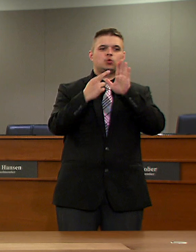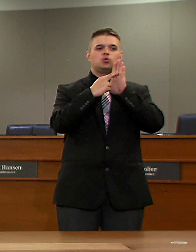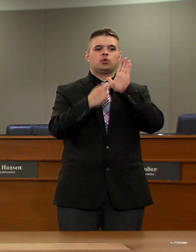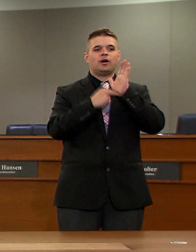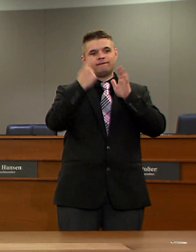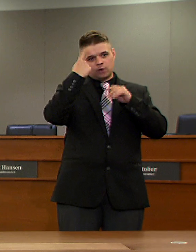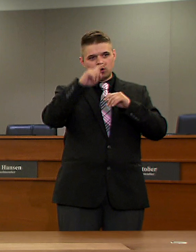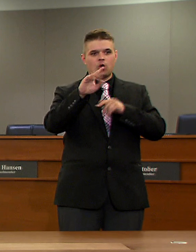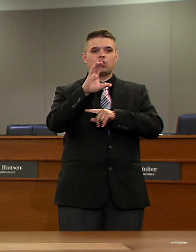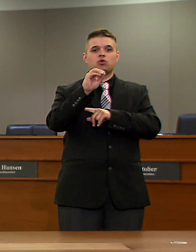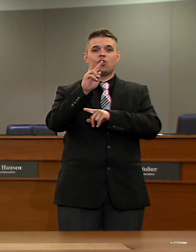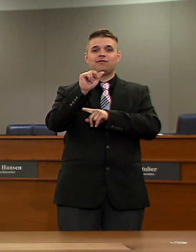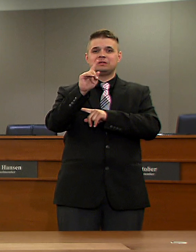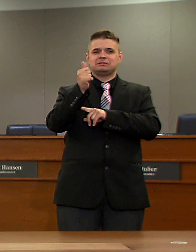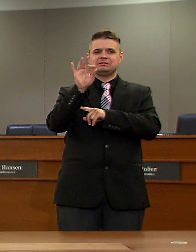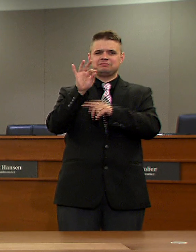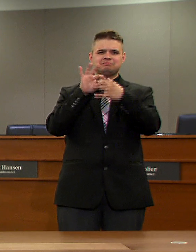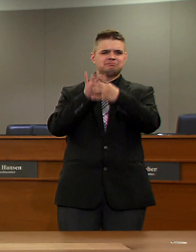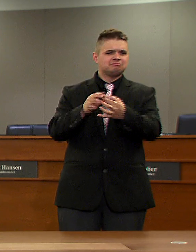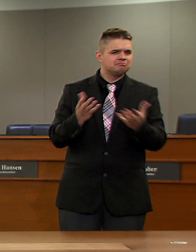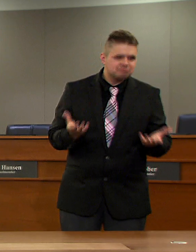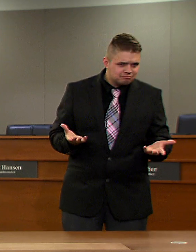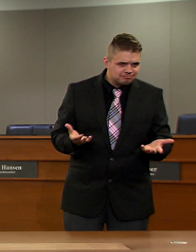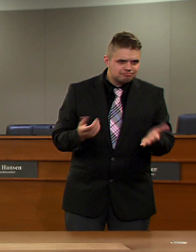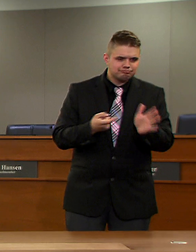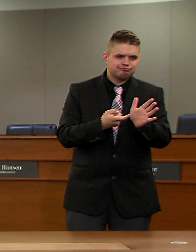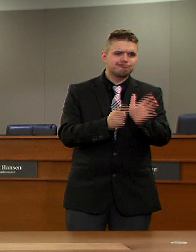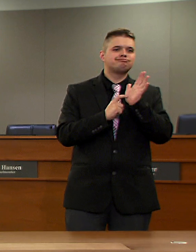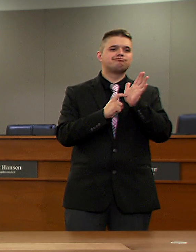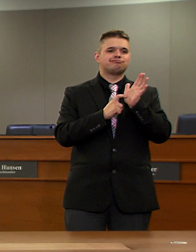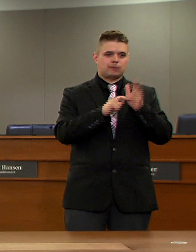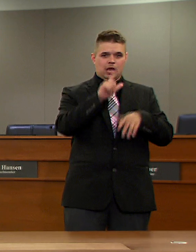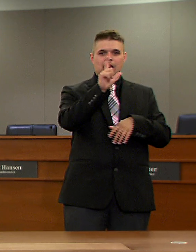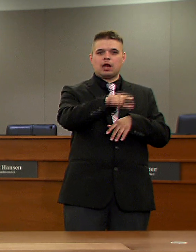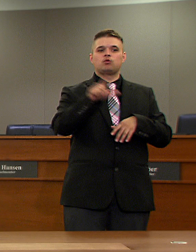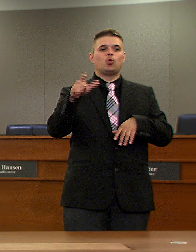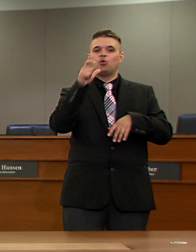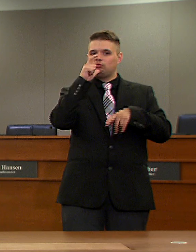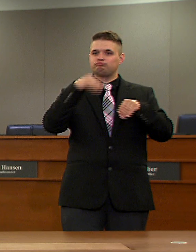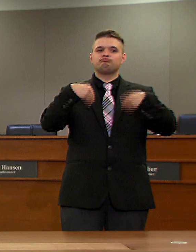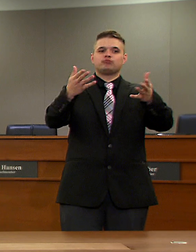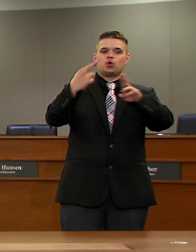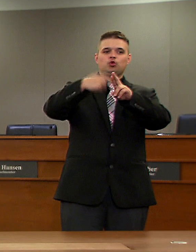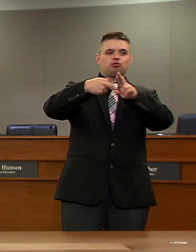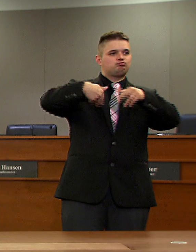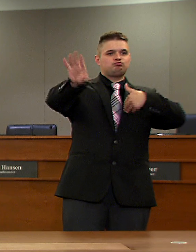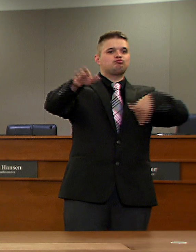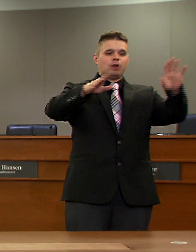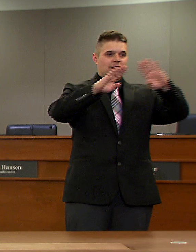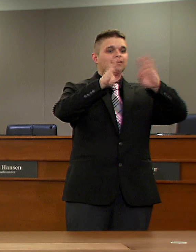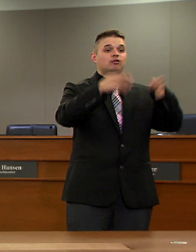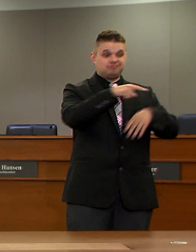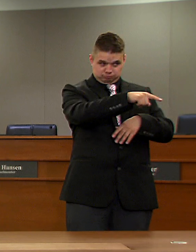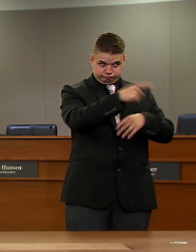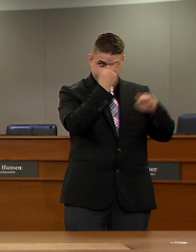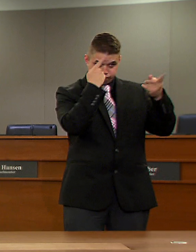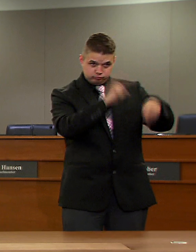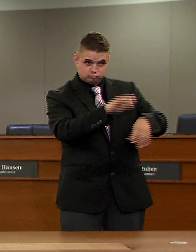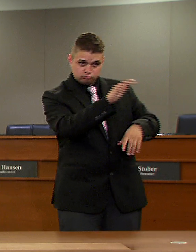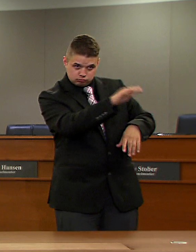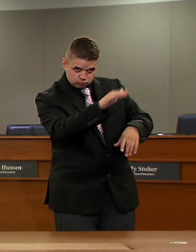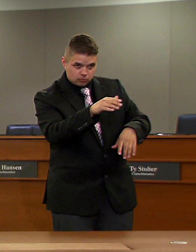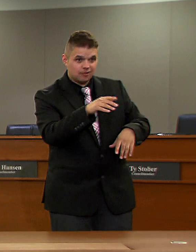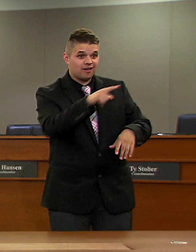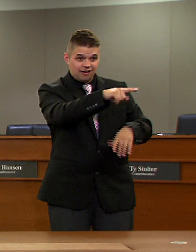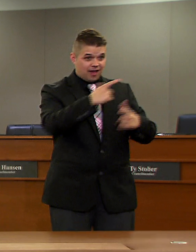for landlords when they enter into a residential property within the city. This means that all